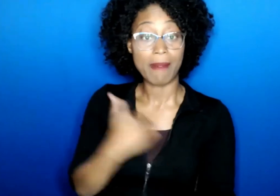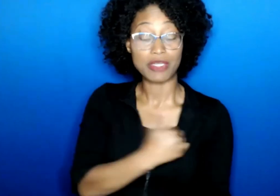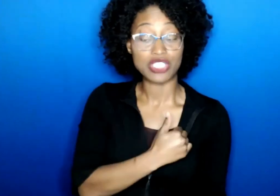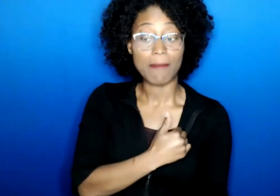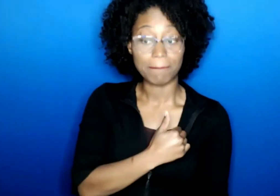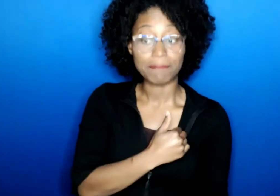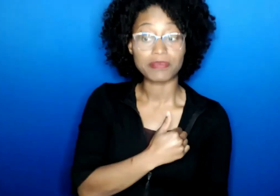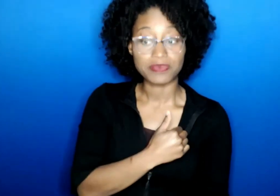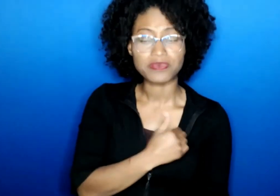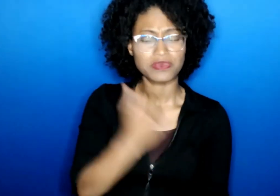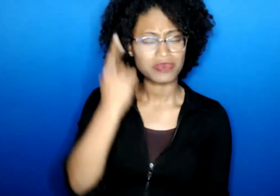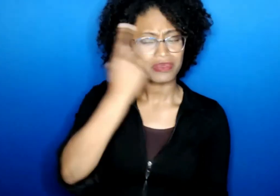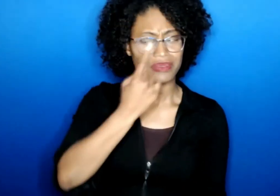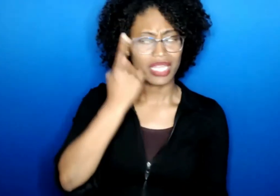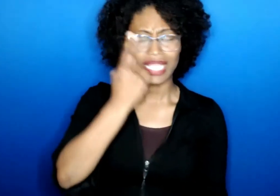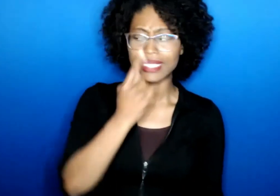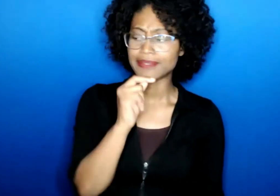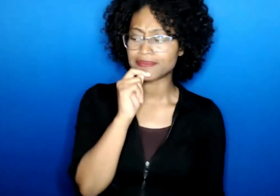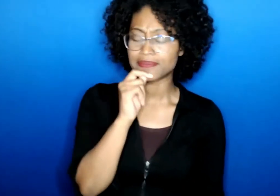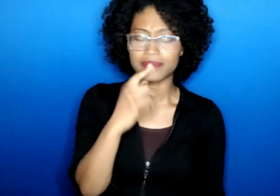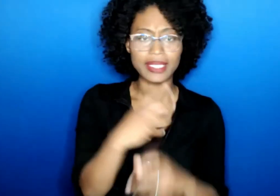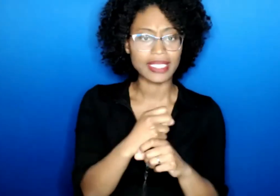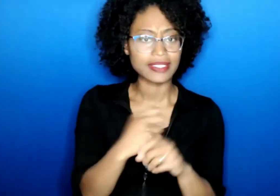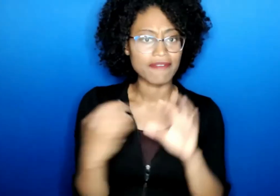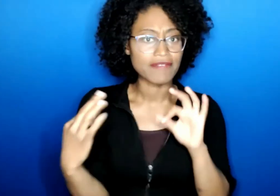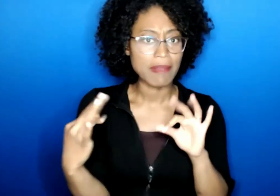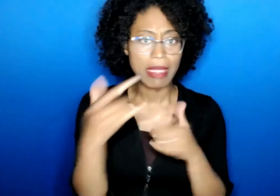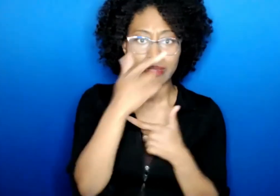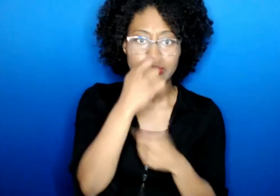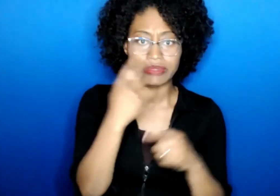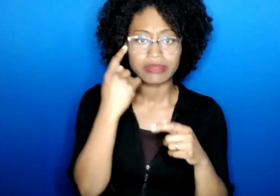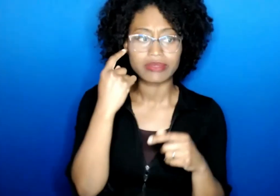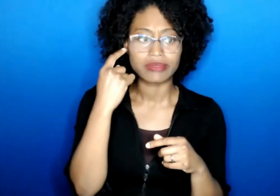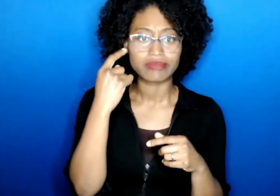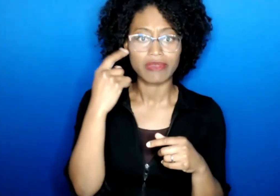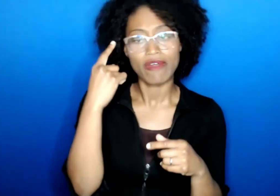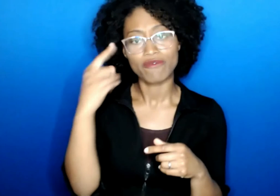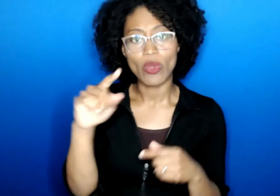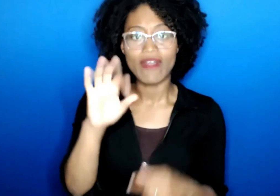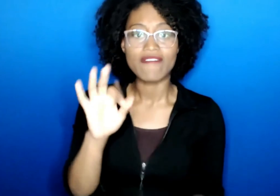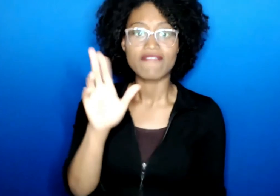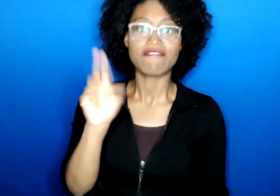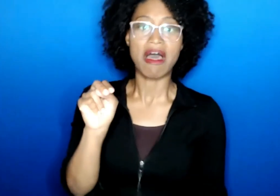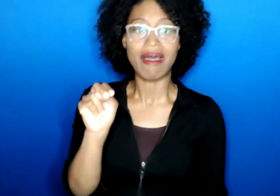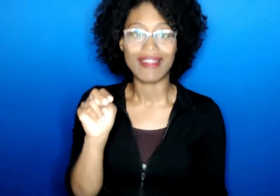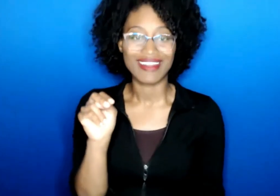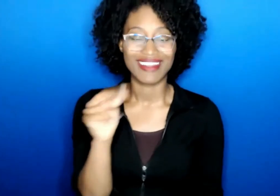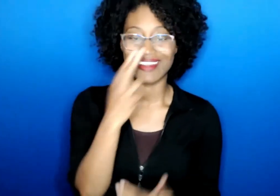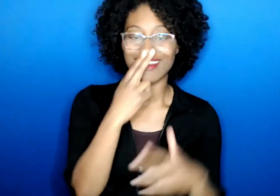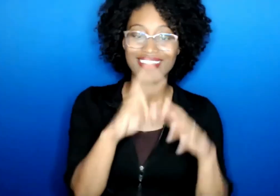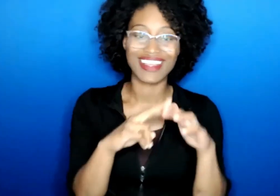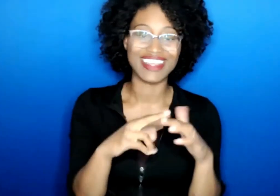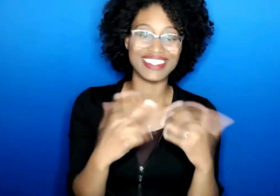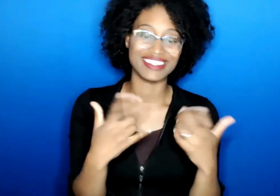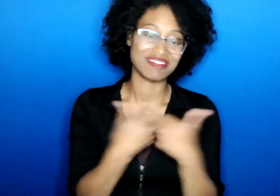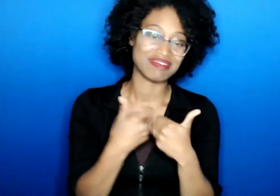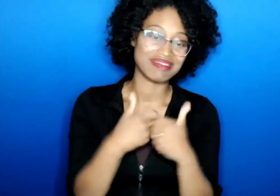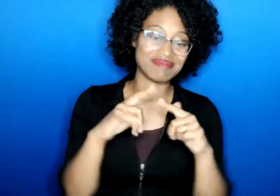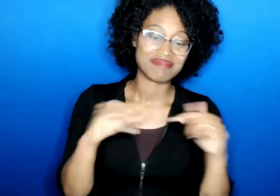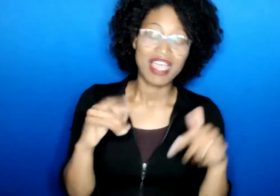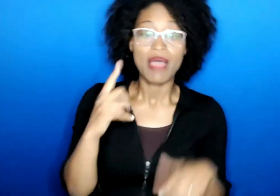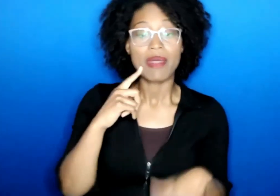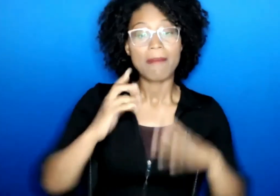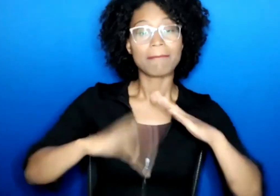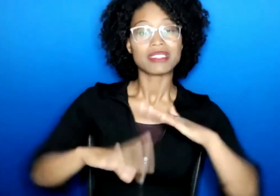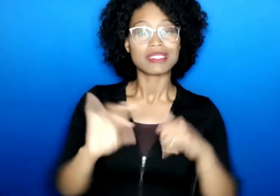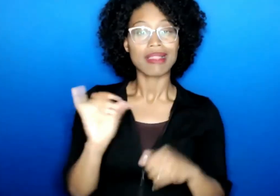think, also get some feedback and interest in fun things. There'll be this essentially, it'll look like,